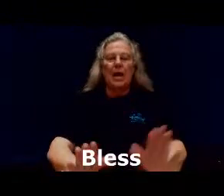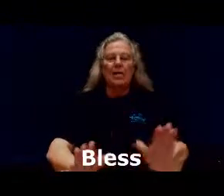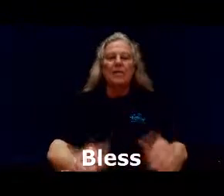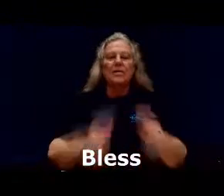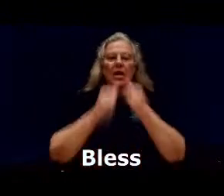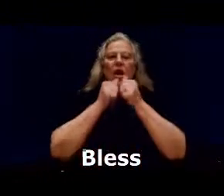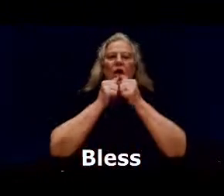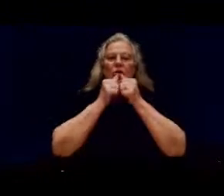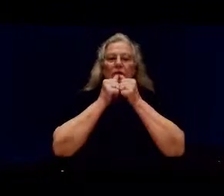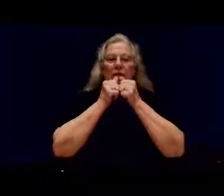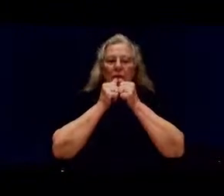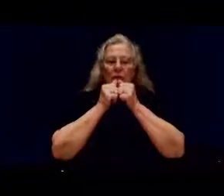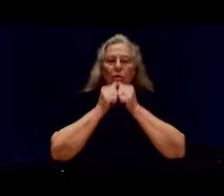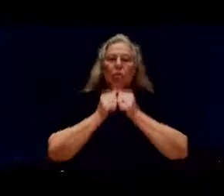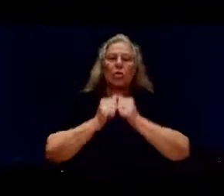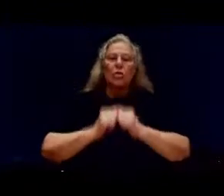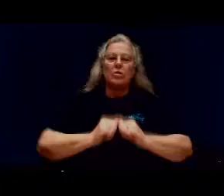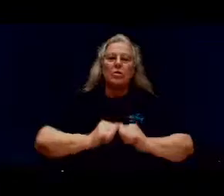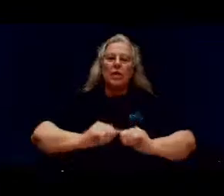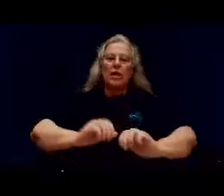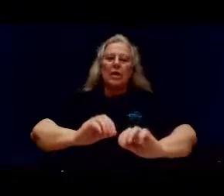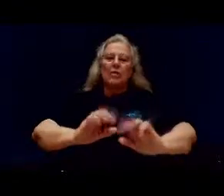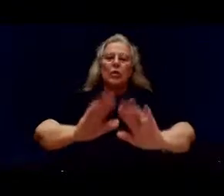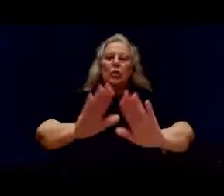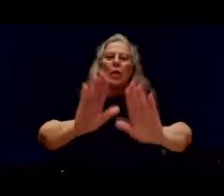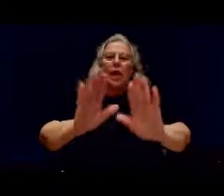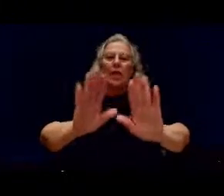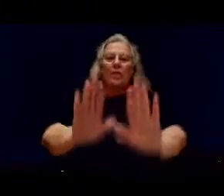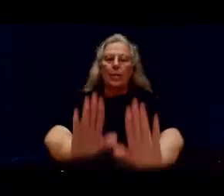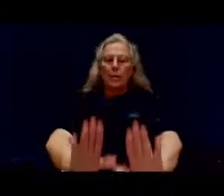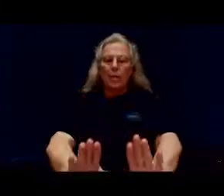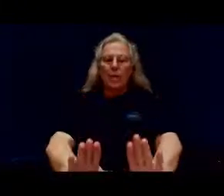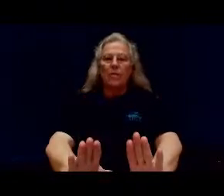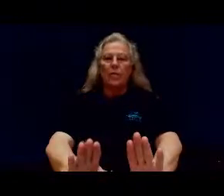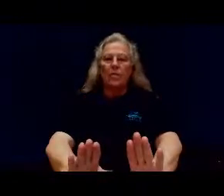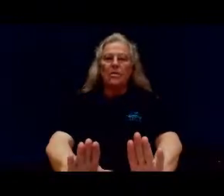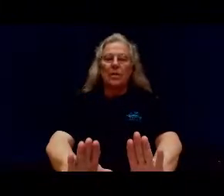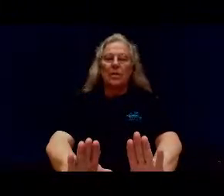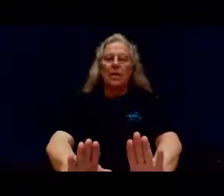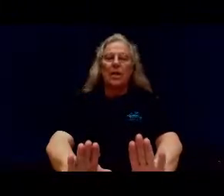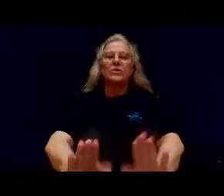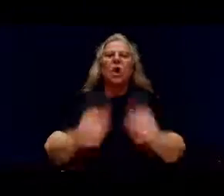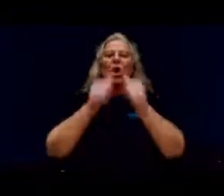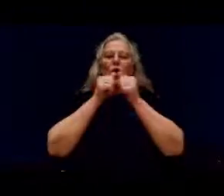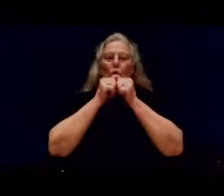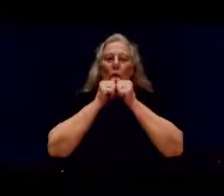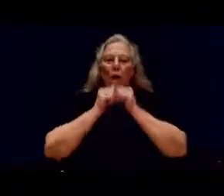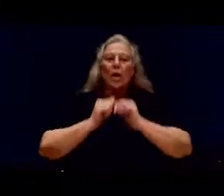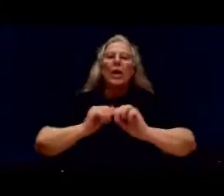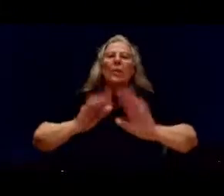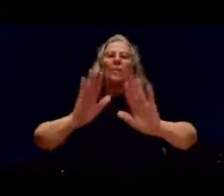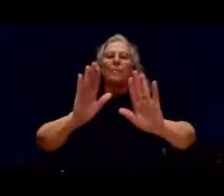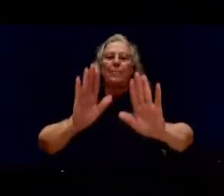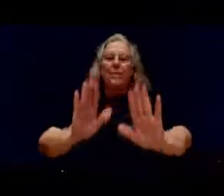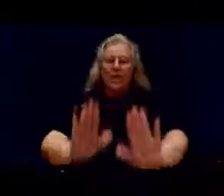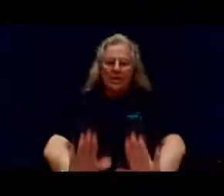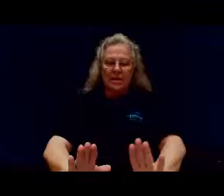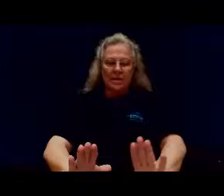It's like you're taking the words that you have and putting them on someone else. You are blessing them.